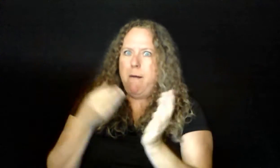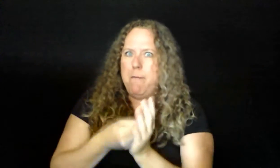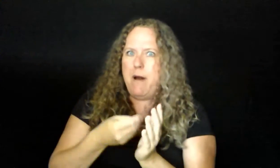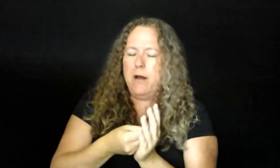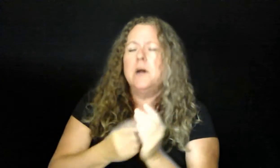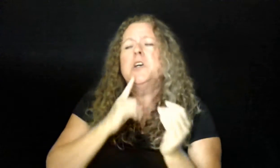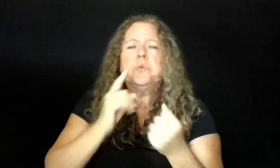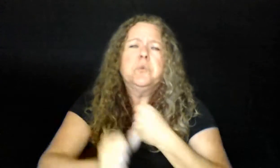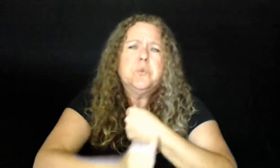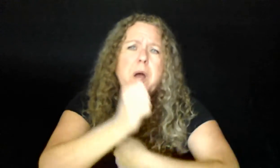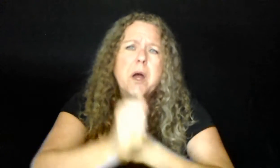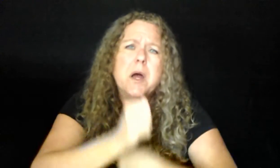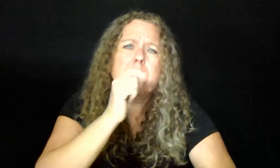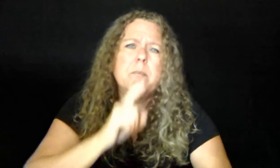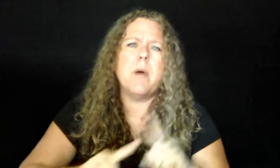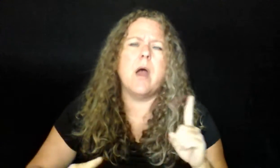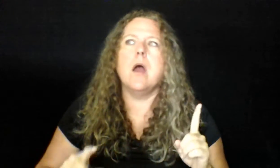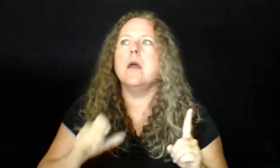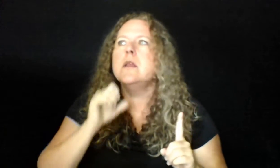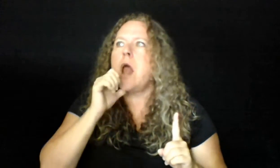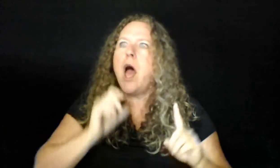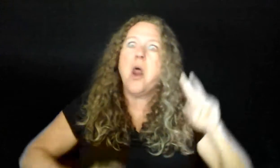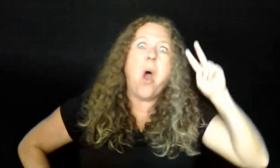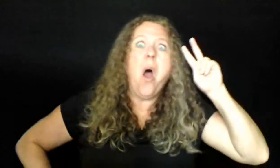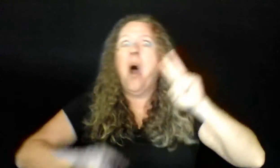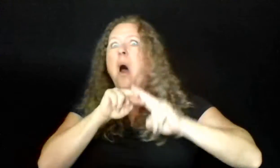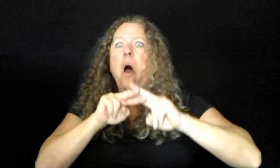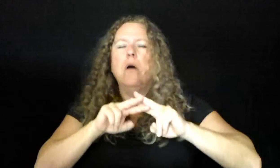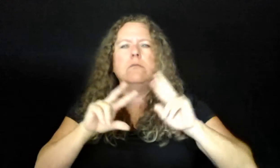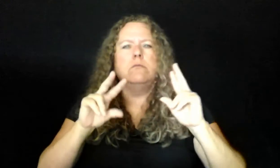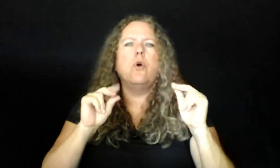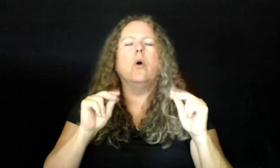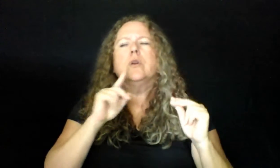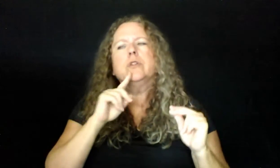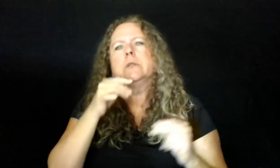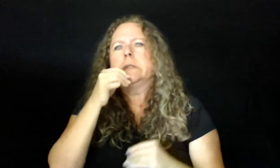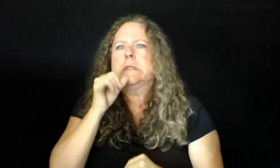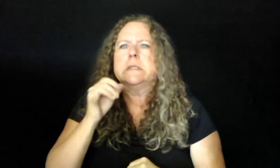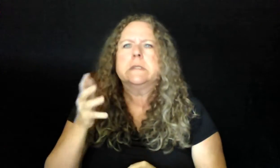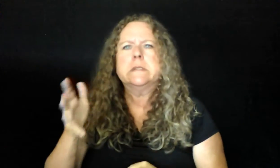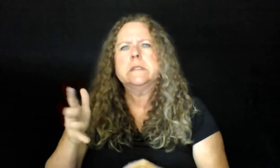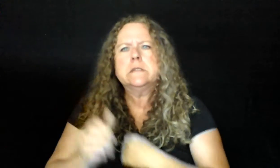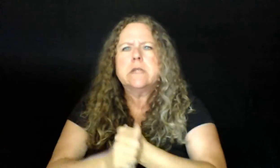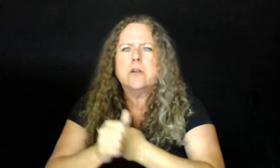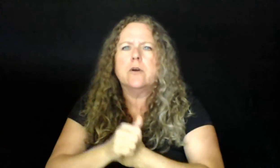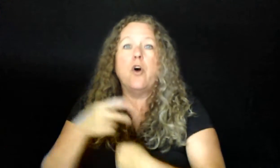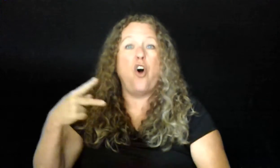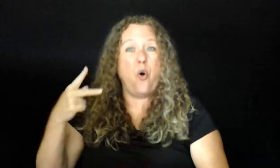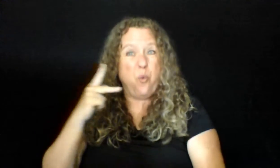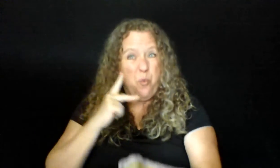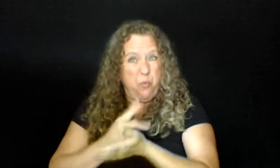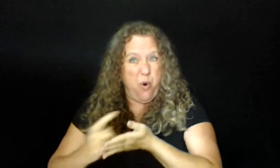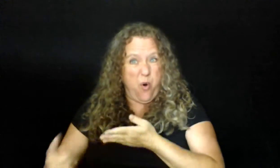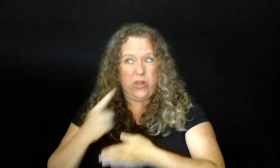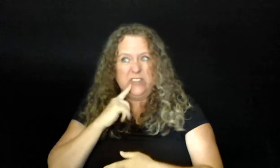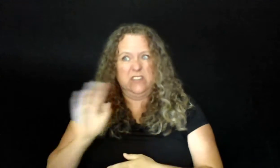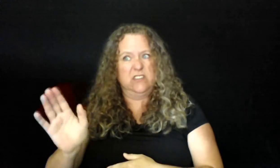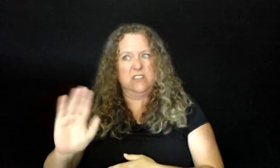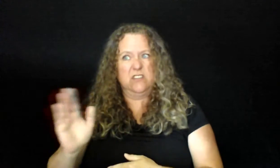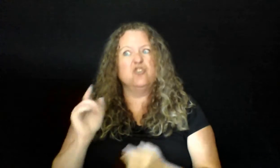to be clear, it wasn't reckless. It was just risky. Well, Paul tells him, I don't think you should sail till the spring. God says